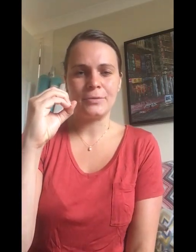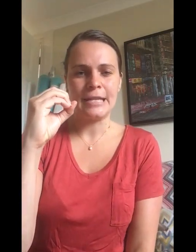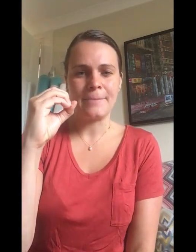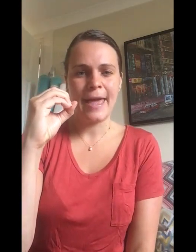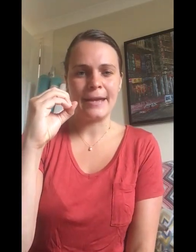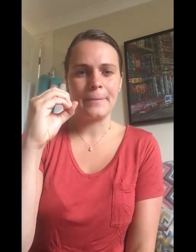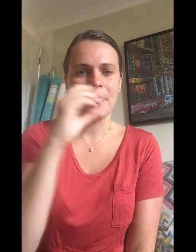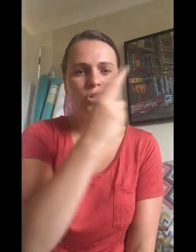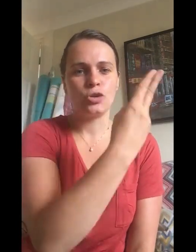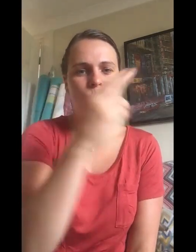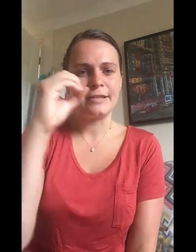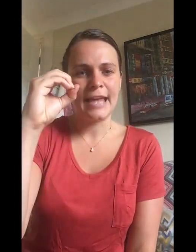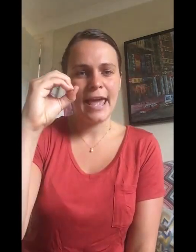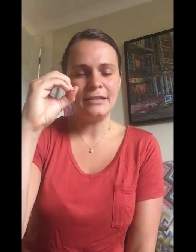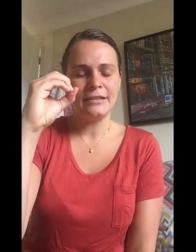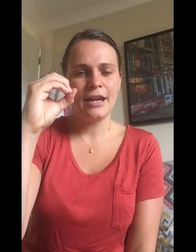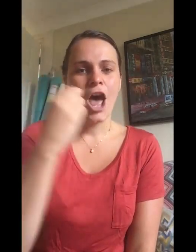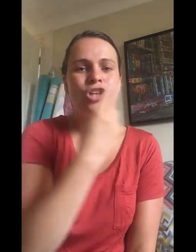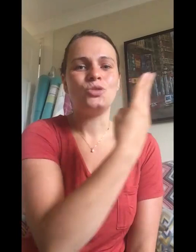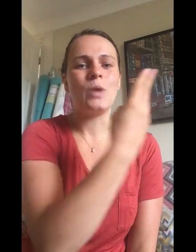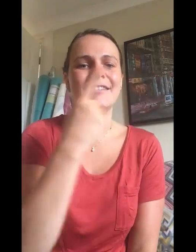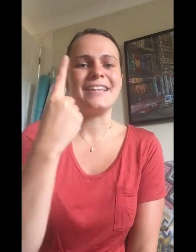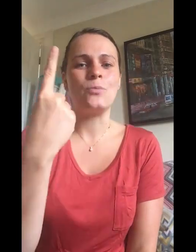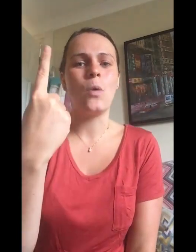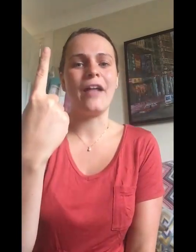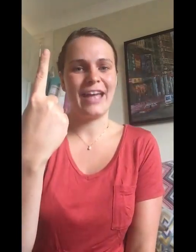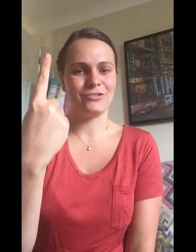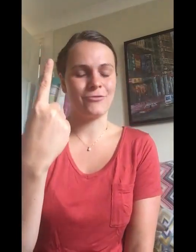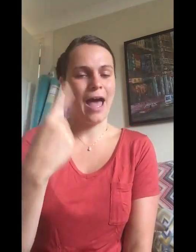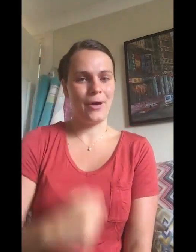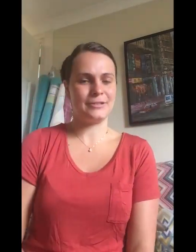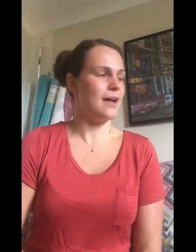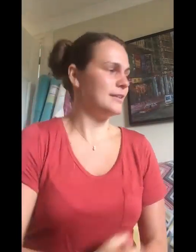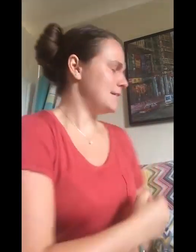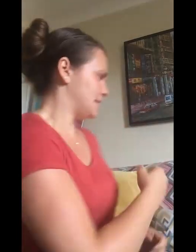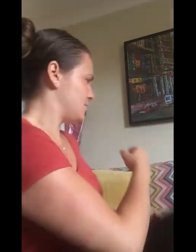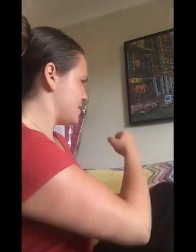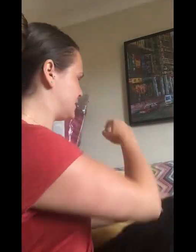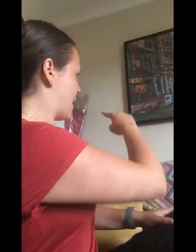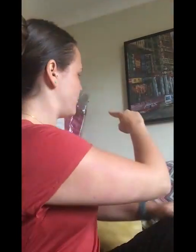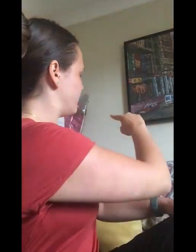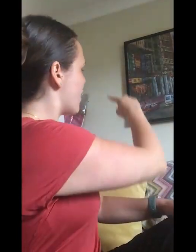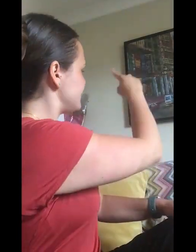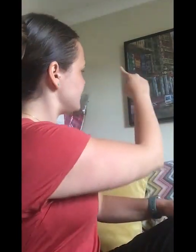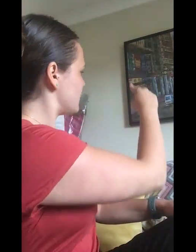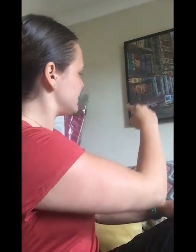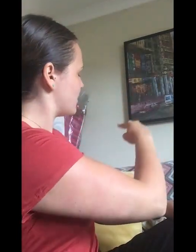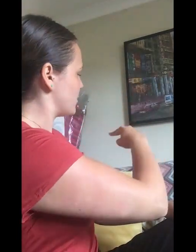sneak peek. So 20, 21, that's right, well done. So let's do it this way. If we're writing 21, we've got